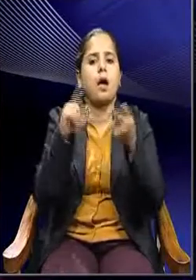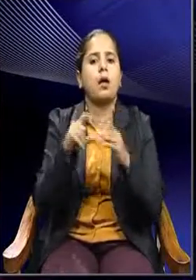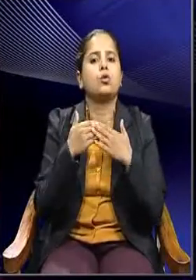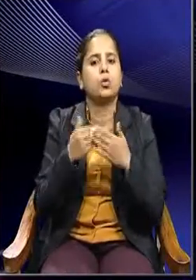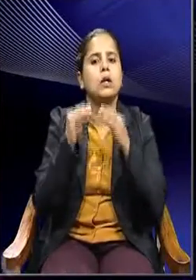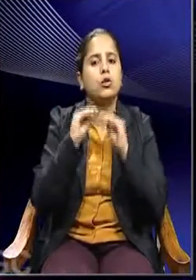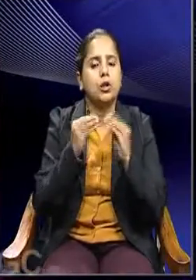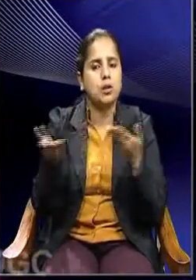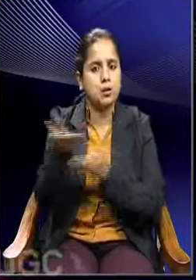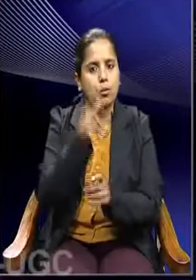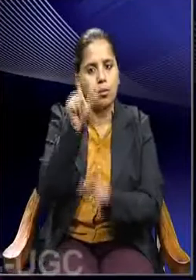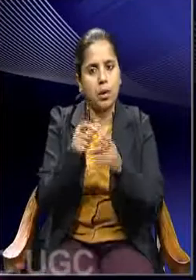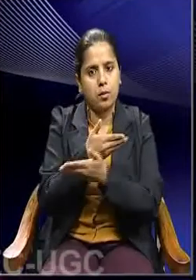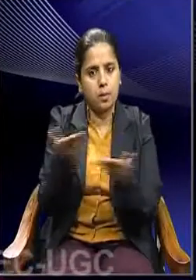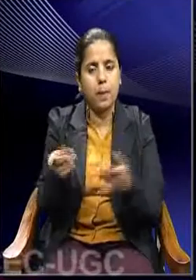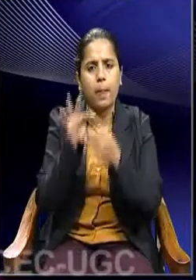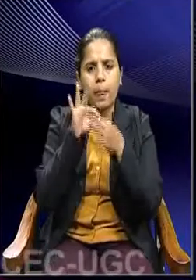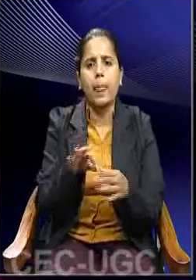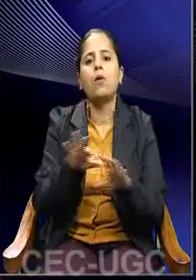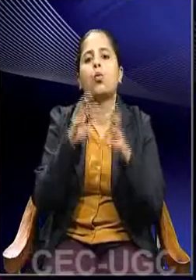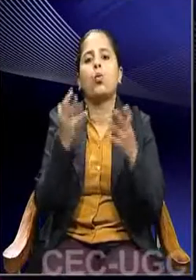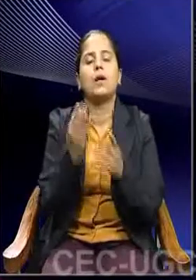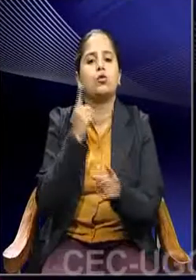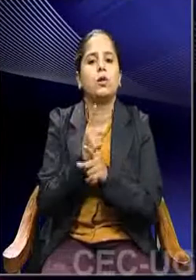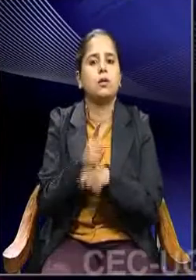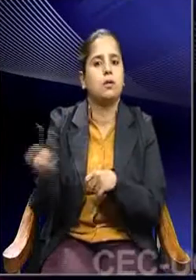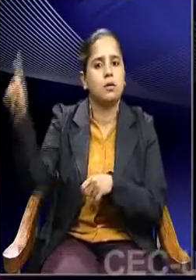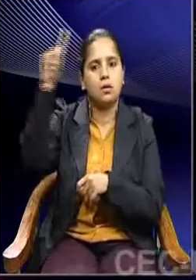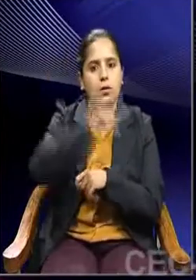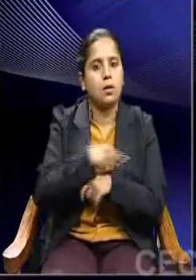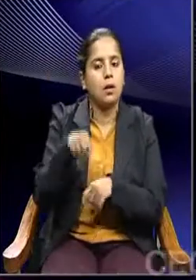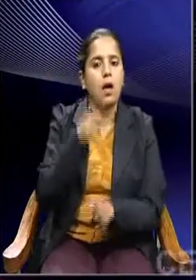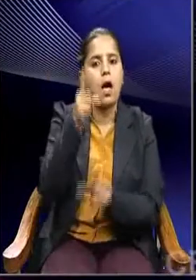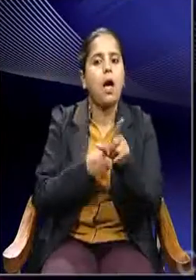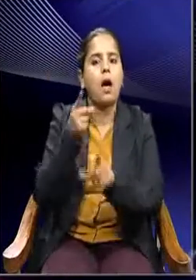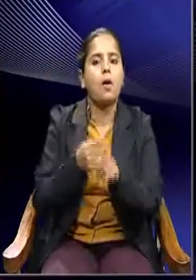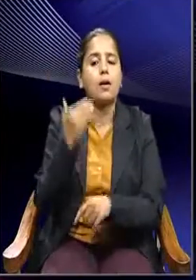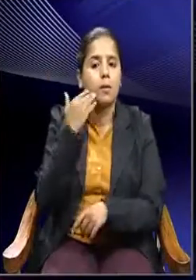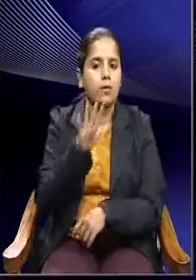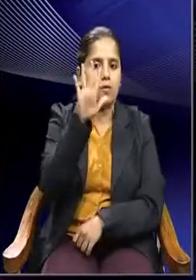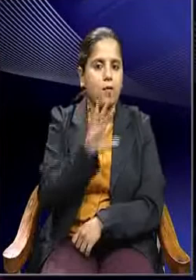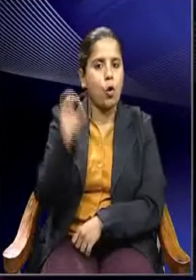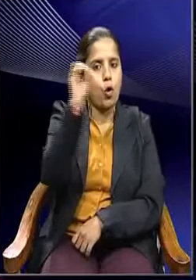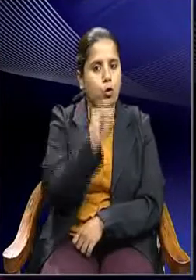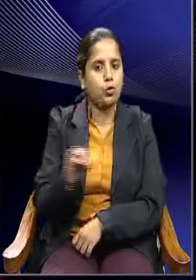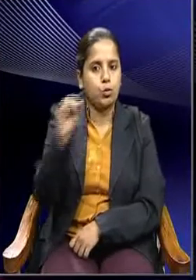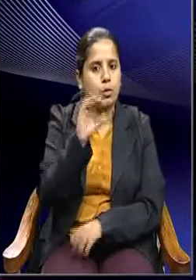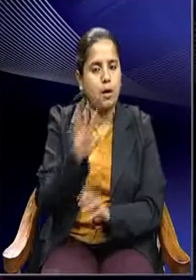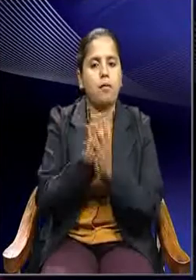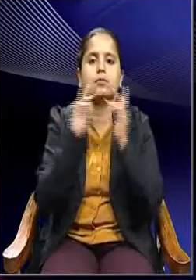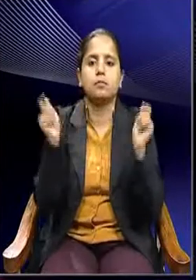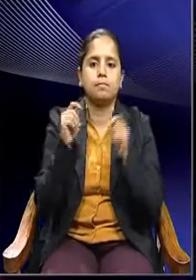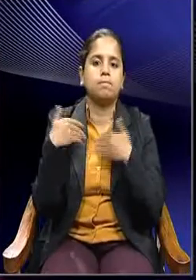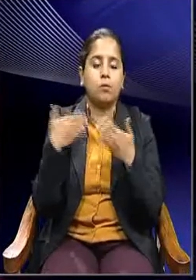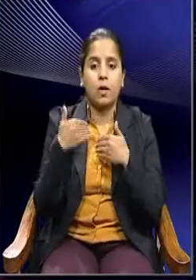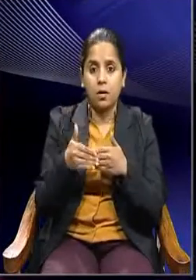teaching personnel, and with respect to World Teachers' Day held annually on 5th October. We